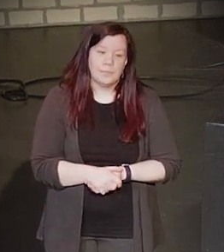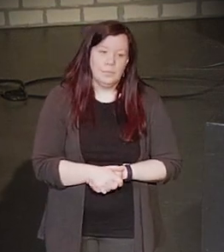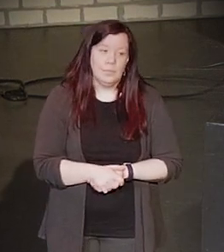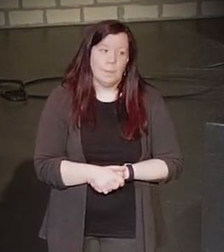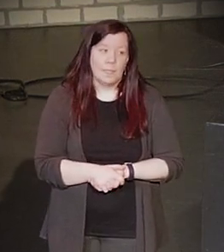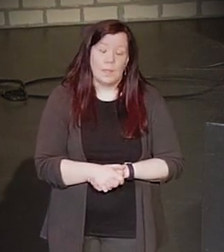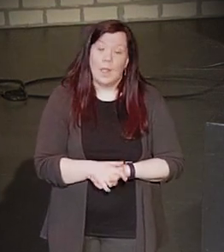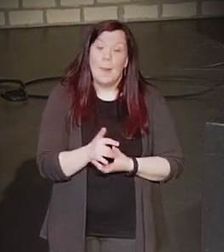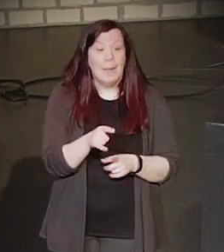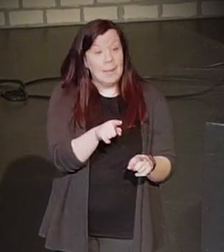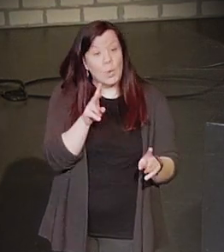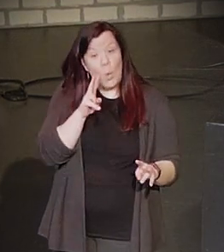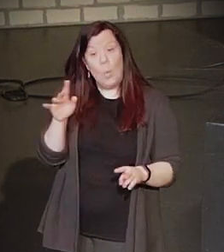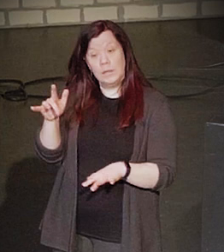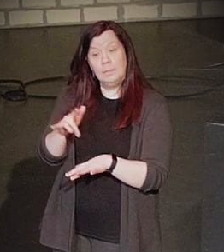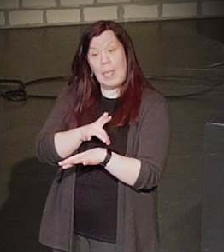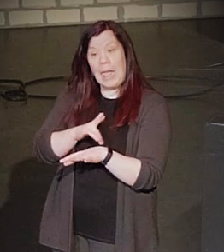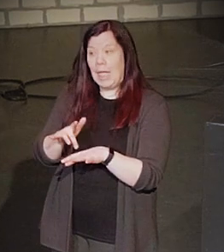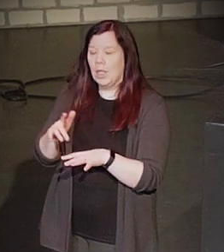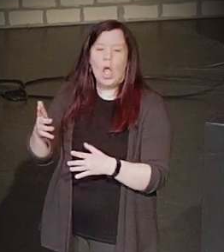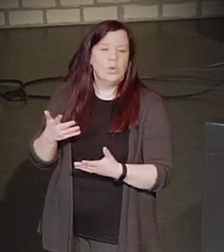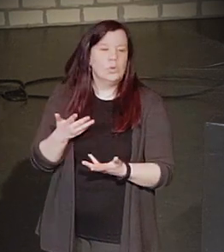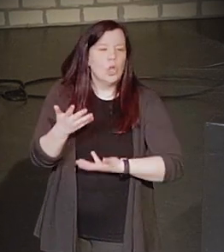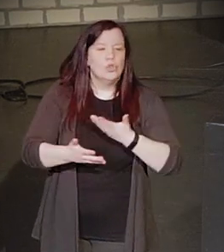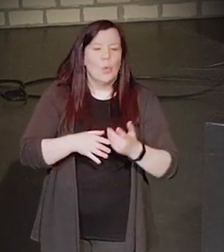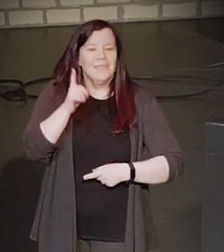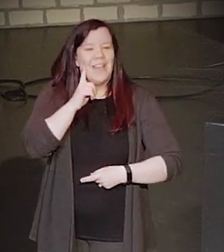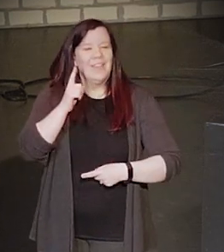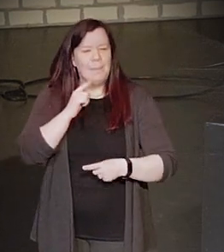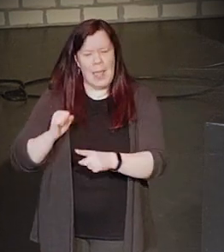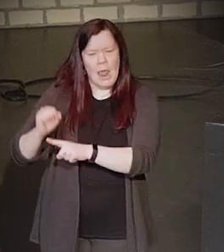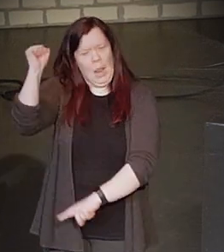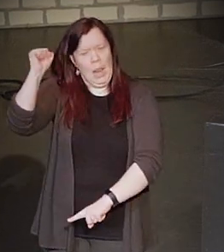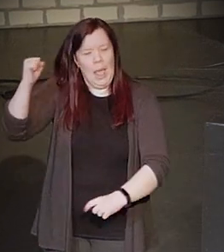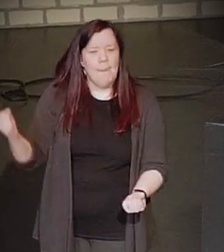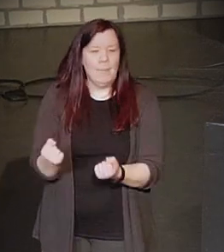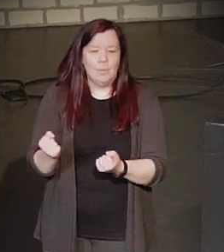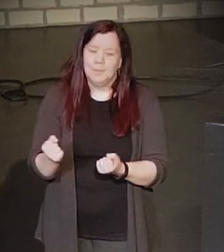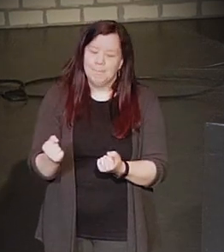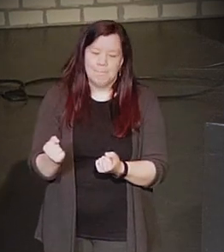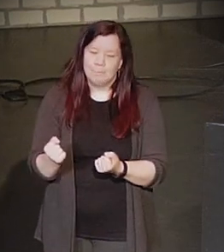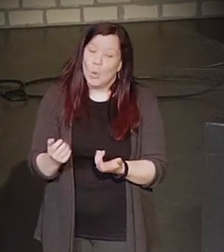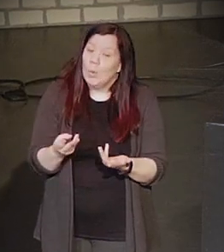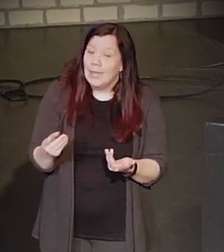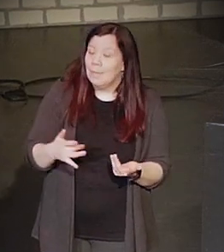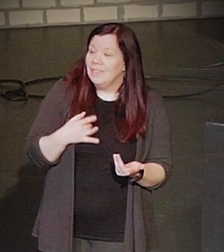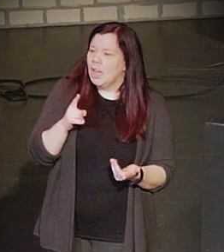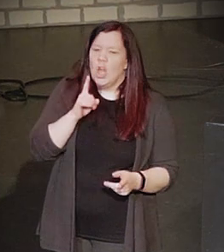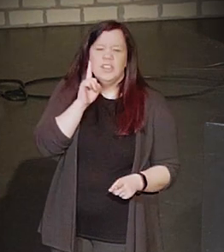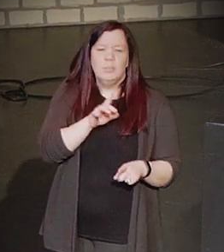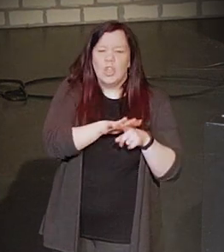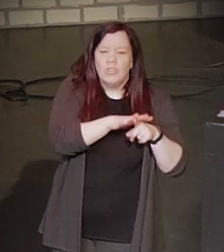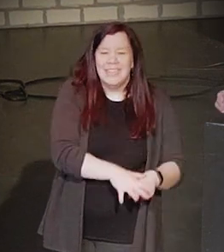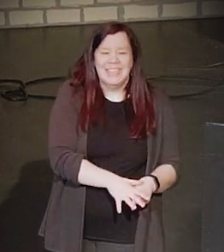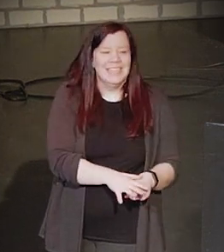Some of you may see this play as a story of female empowerment. Others see it as a very misogynistic play in which women